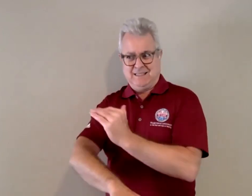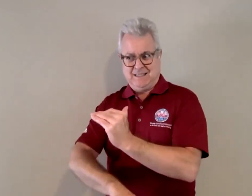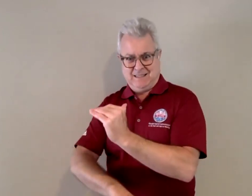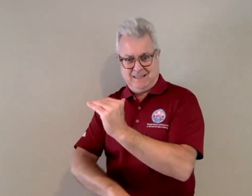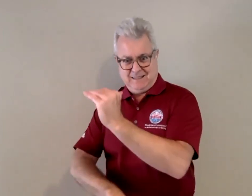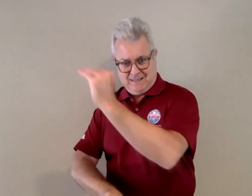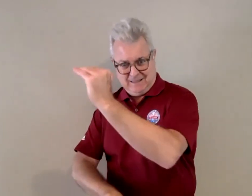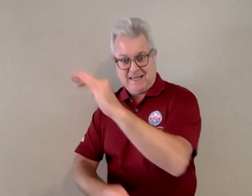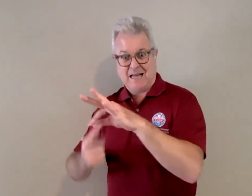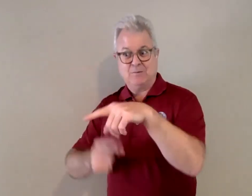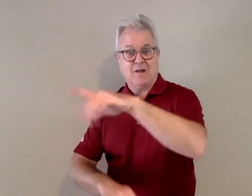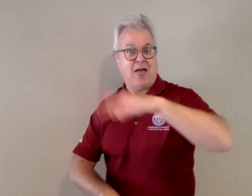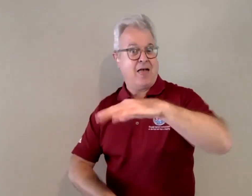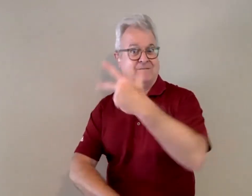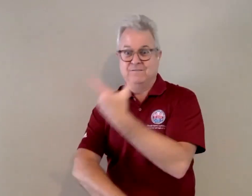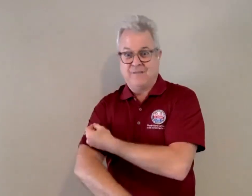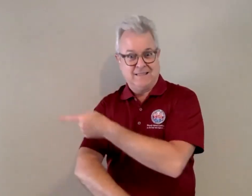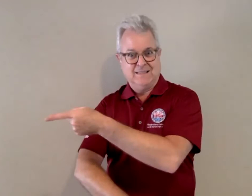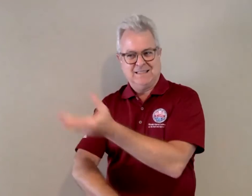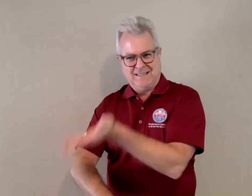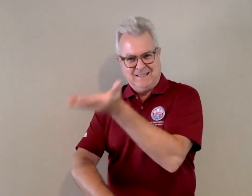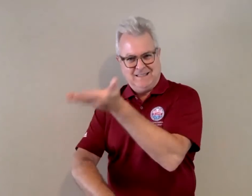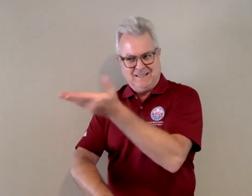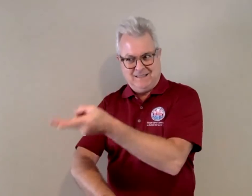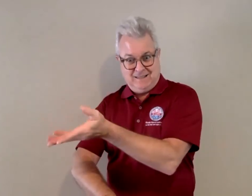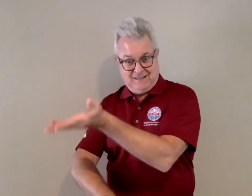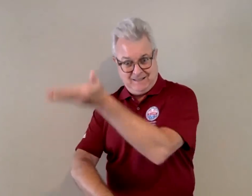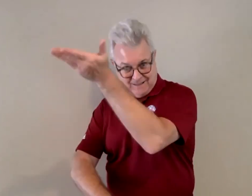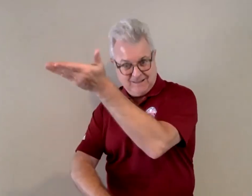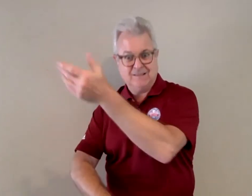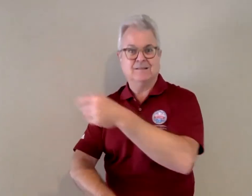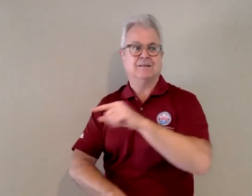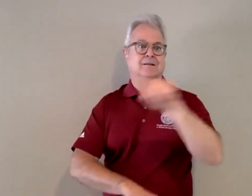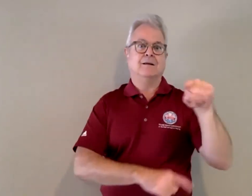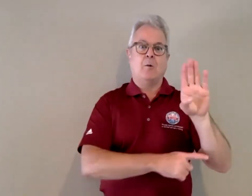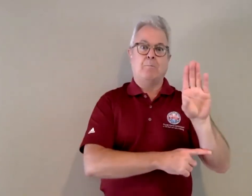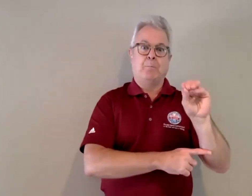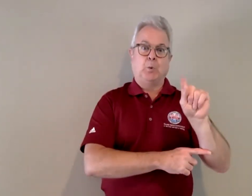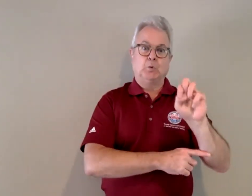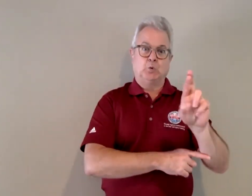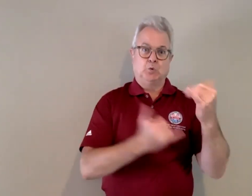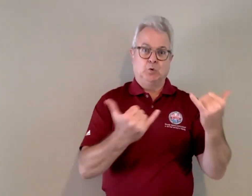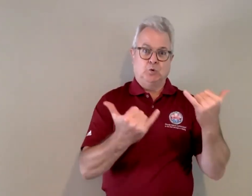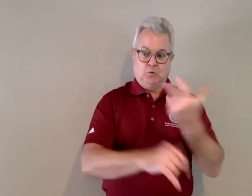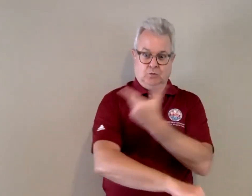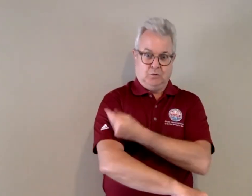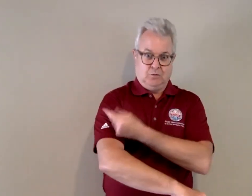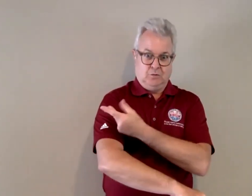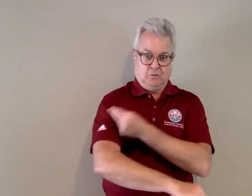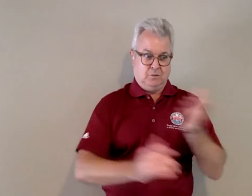And if we get more people vaccinated, if we get those numbers up, and we